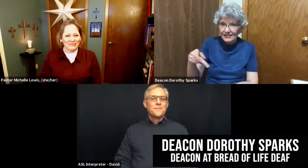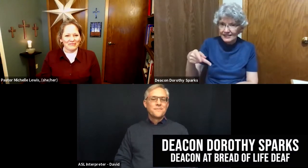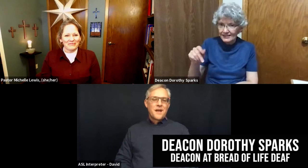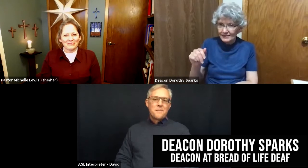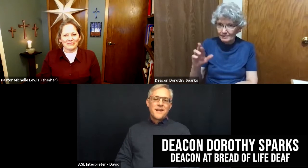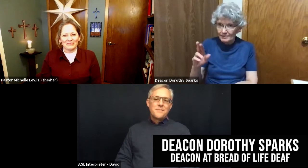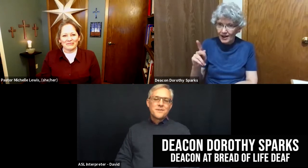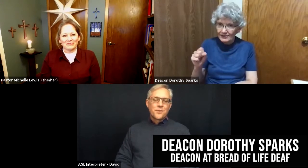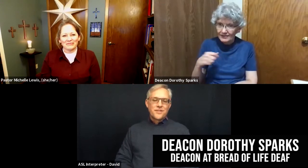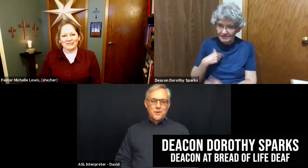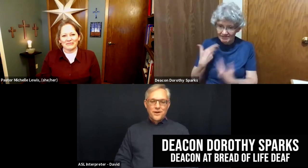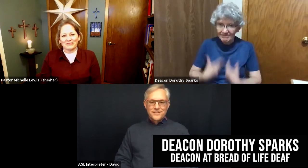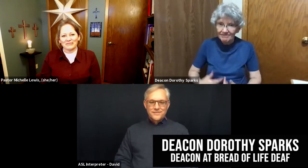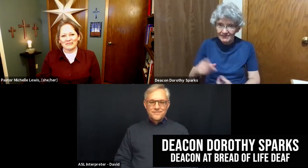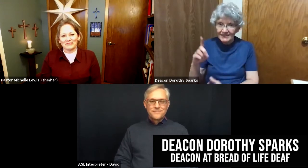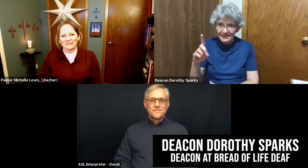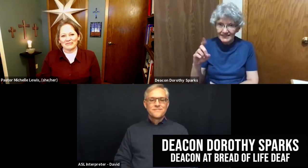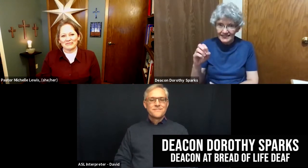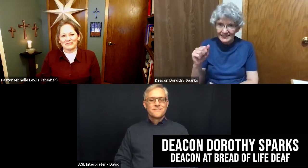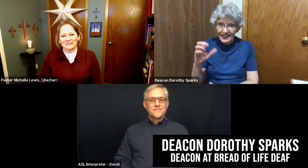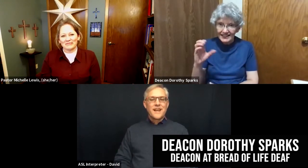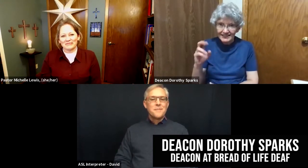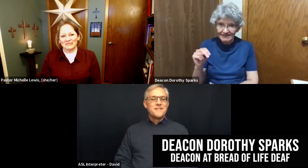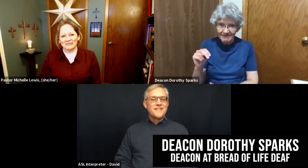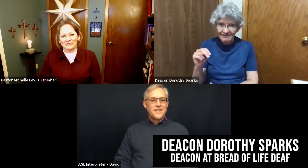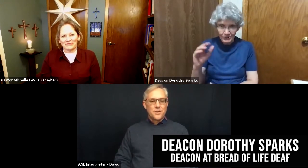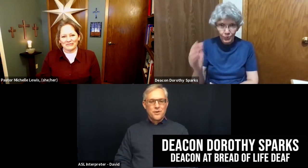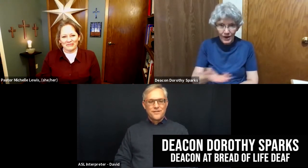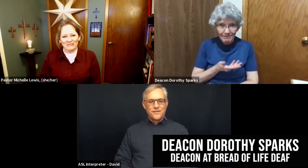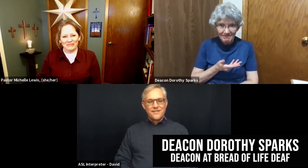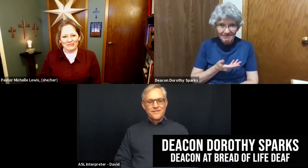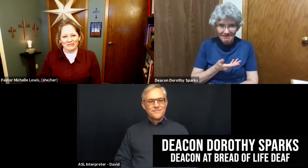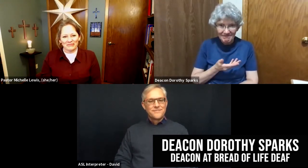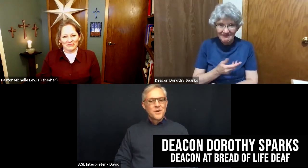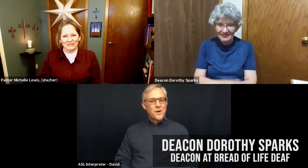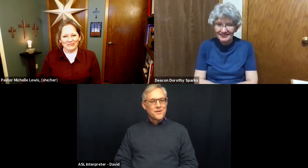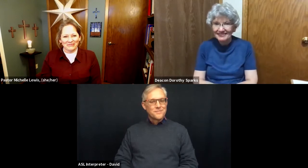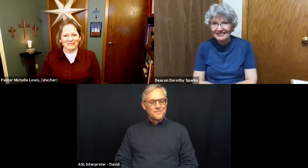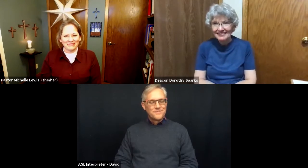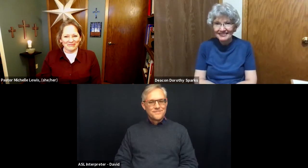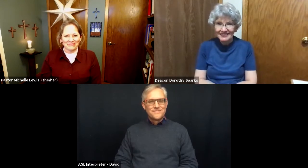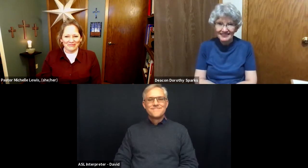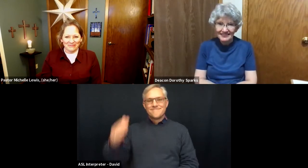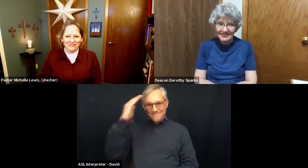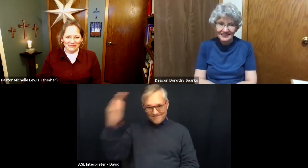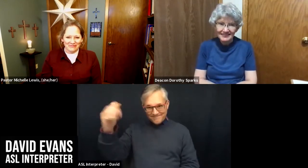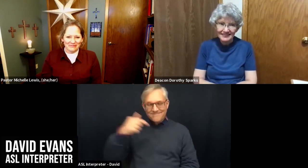Hello, my name is Dorothy Sparks, and I'm a deacon here at Bread of Life. Welcome.